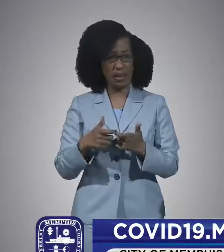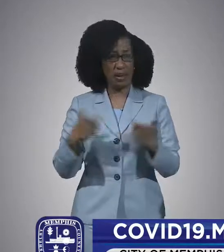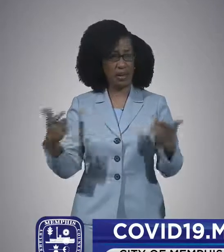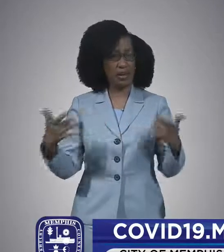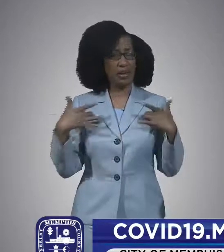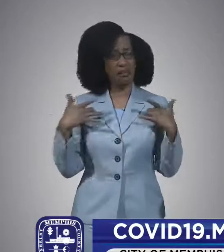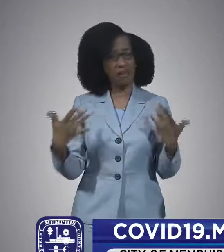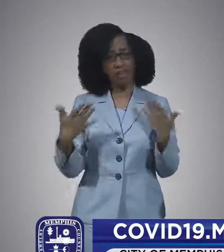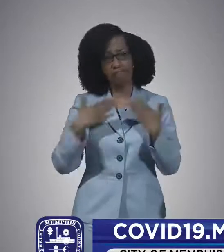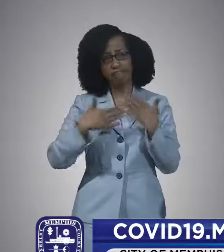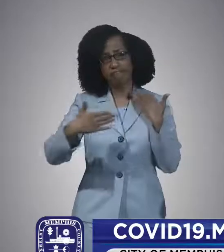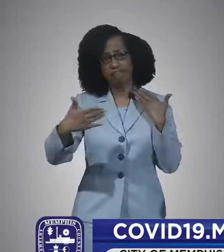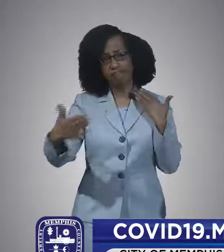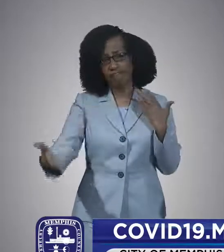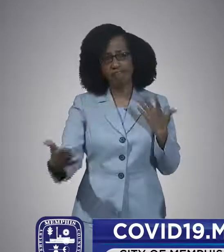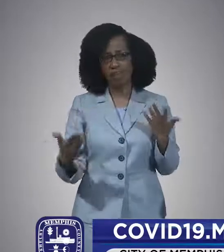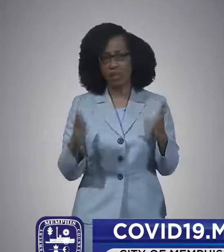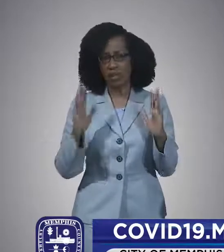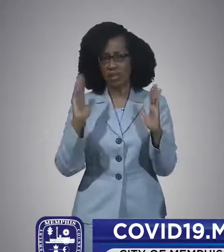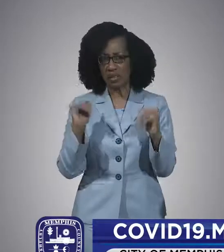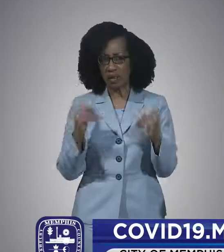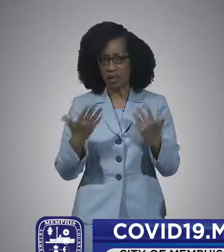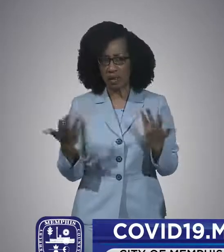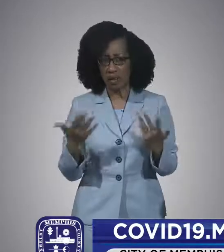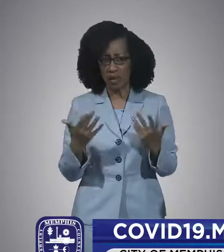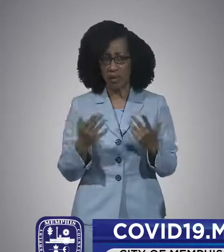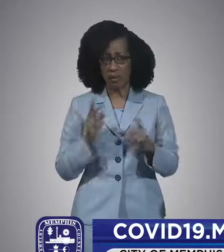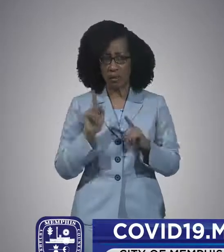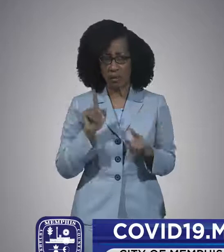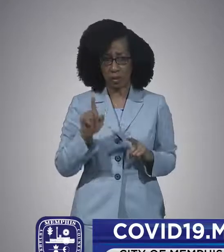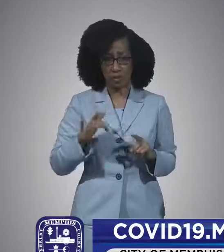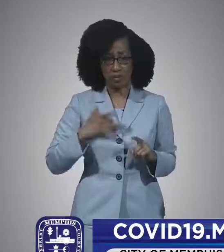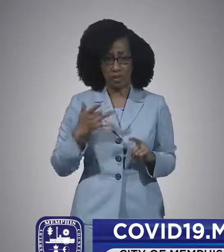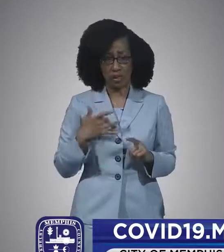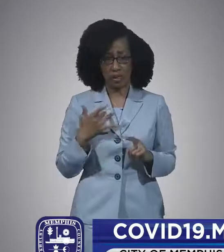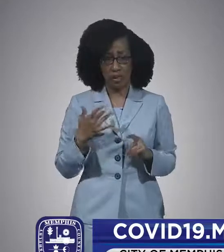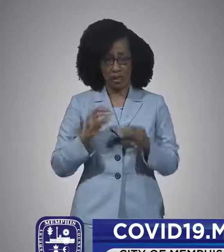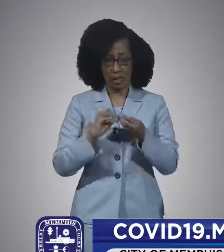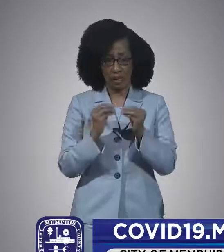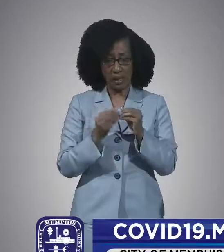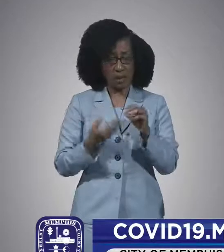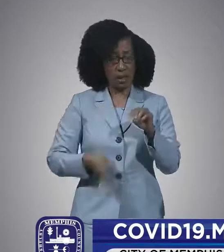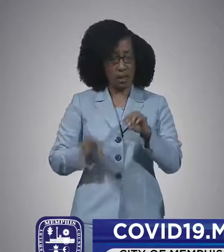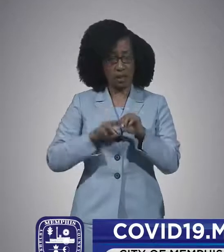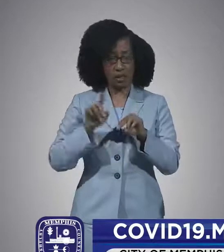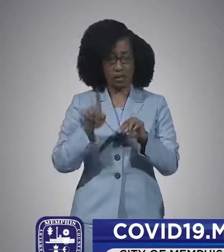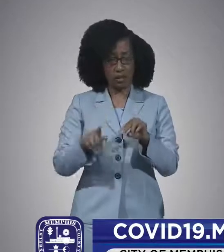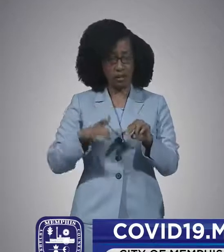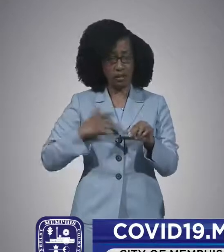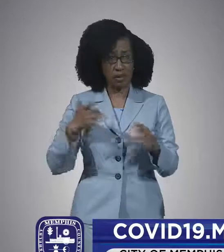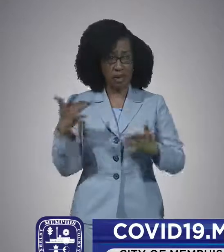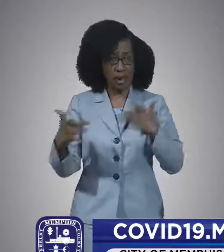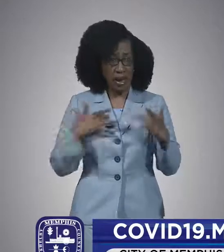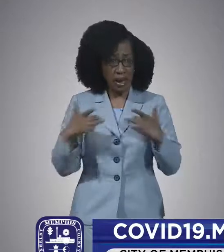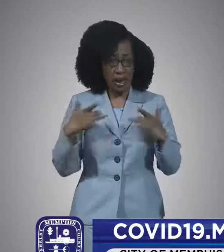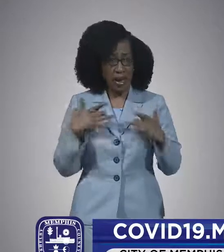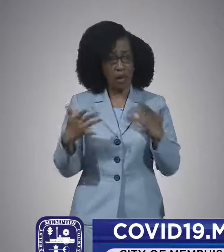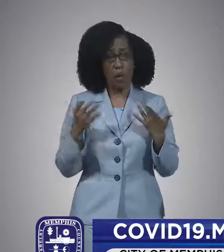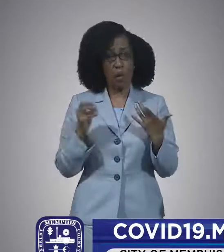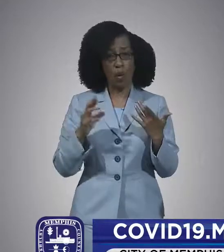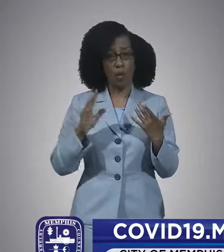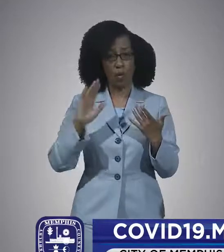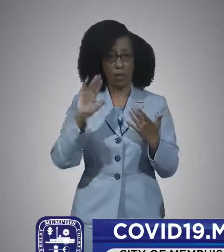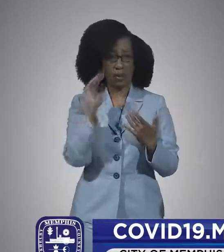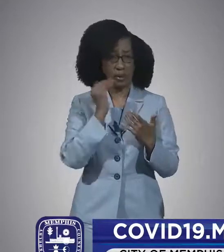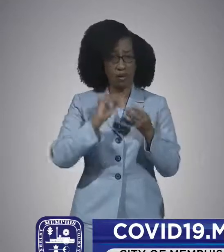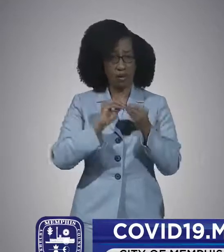can we expect moving forward? How concerned should people be with a rise in COVID cases? Do you see a surge, and how could it